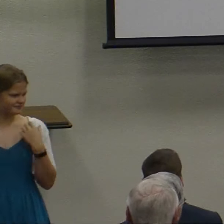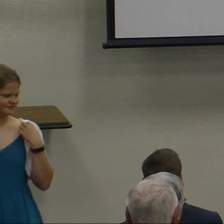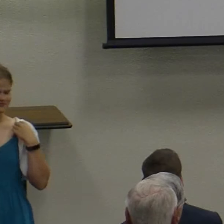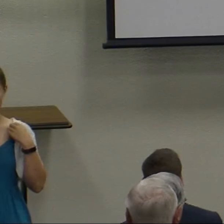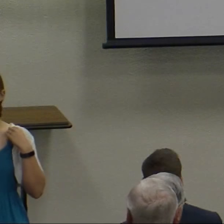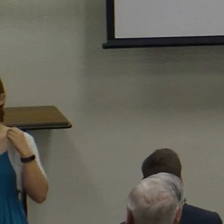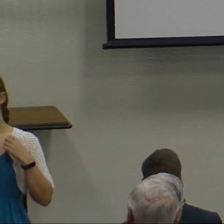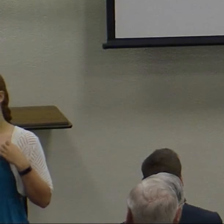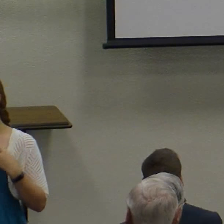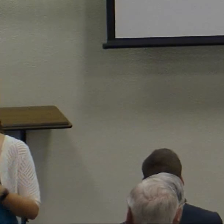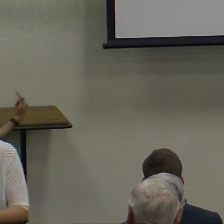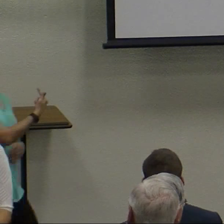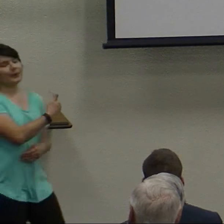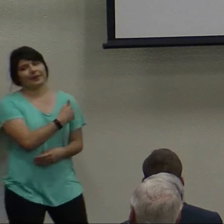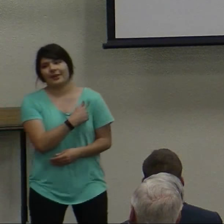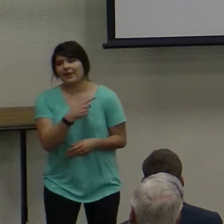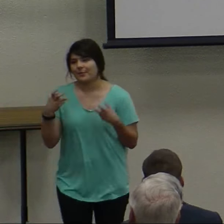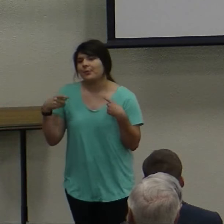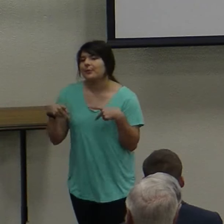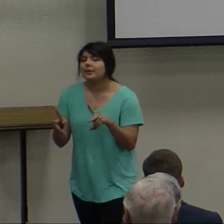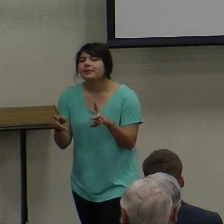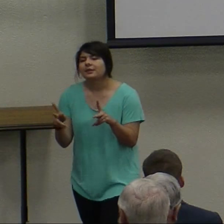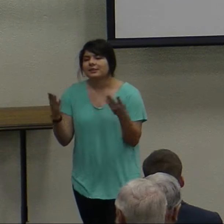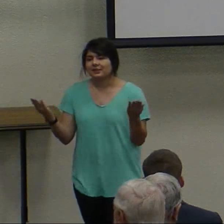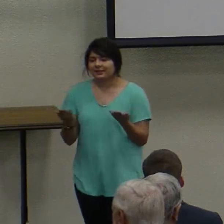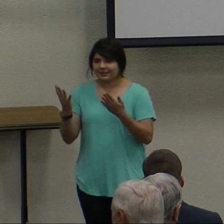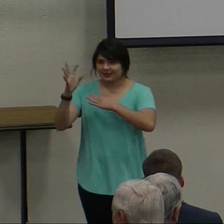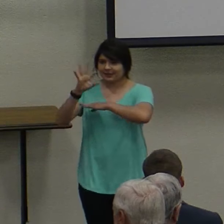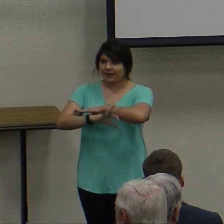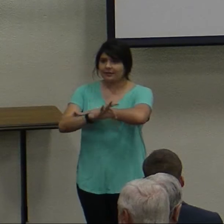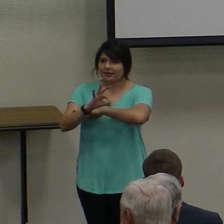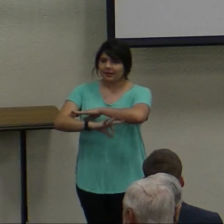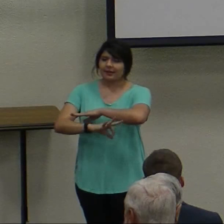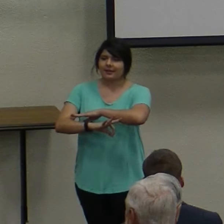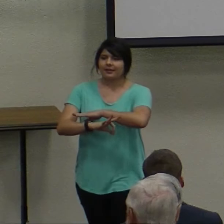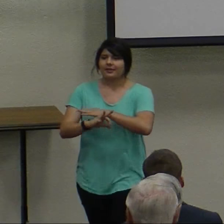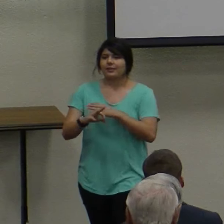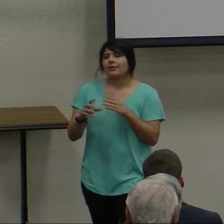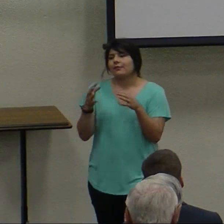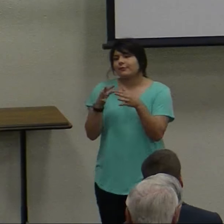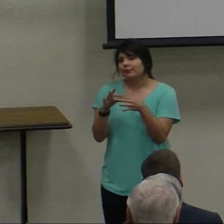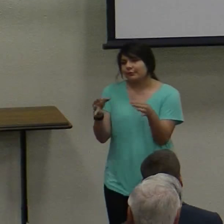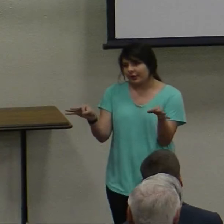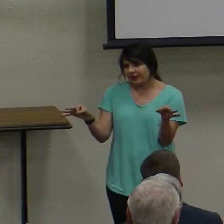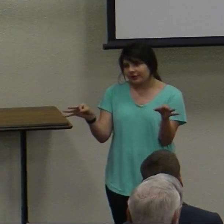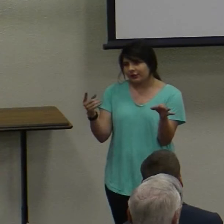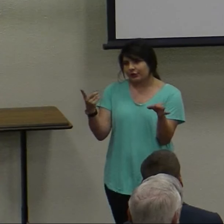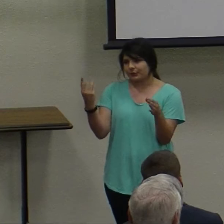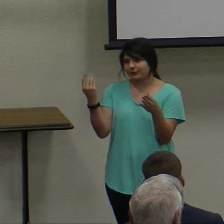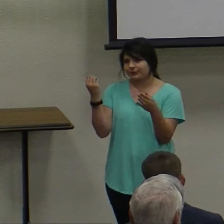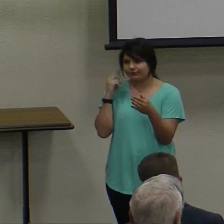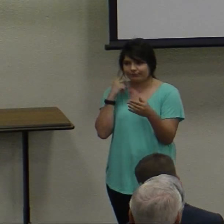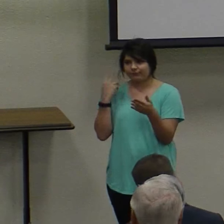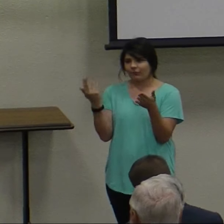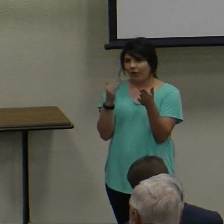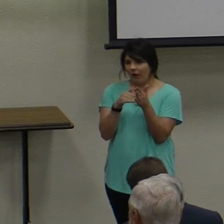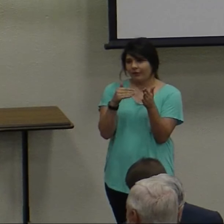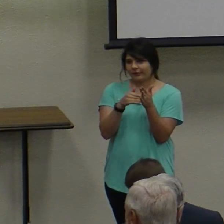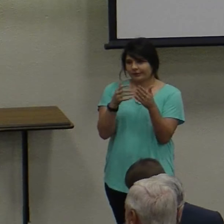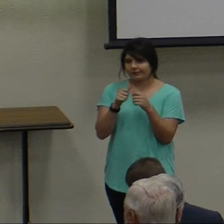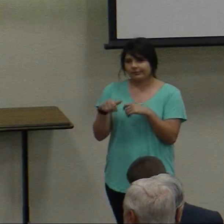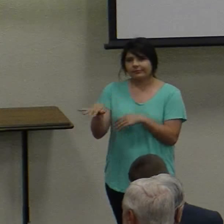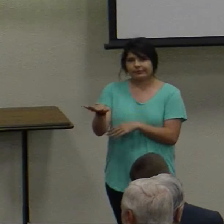Well, we are indeed privileged here at Sunset. The phrase that you often hear around